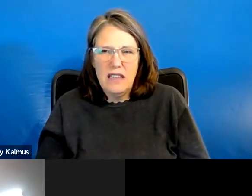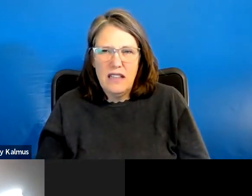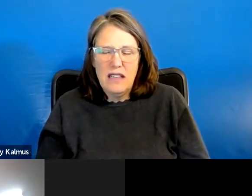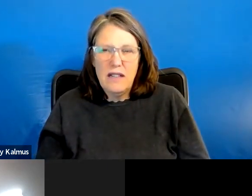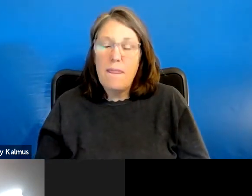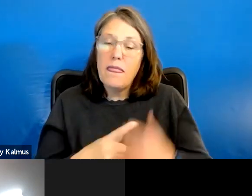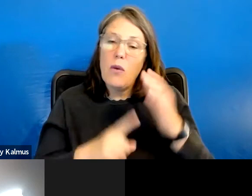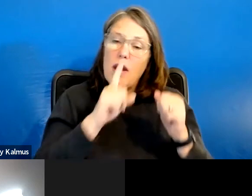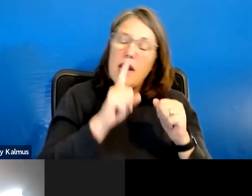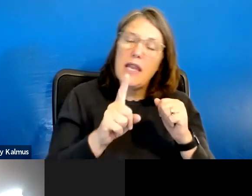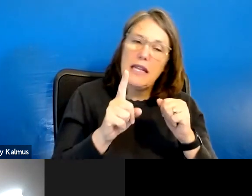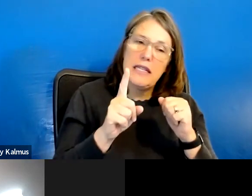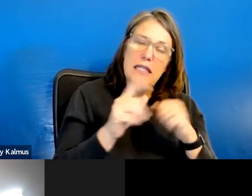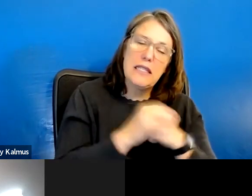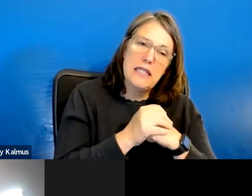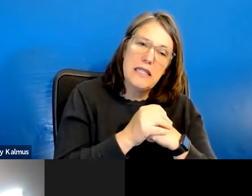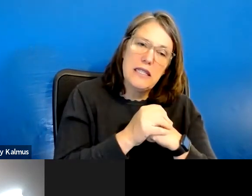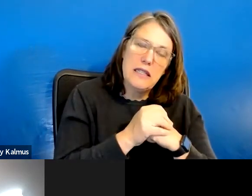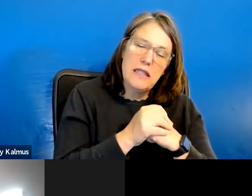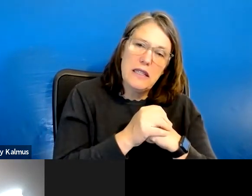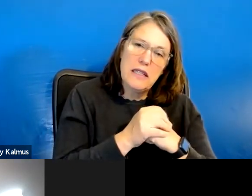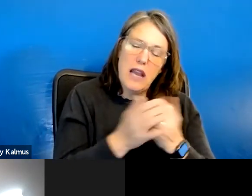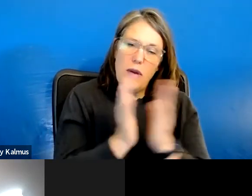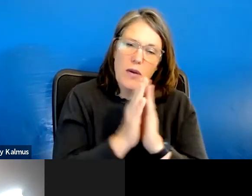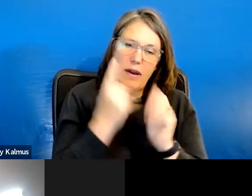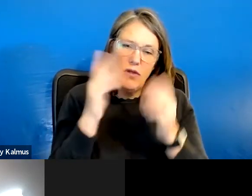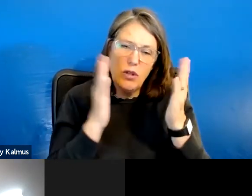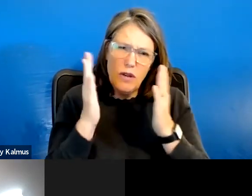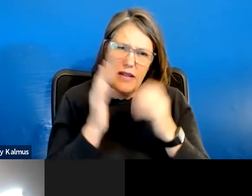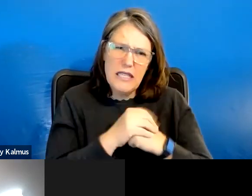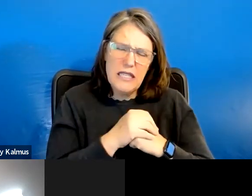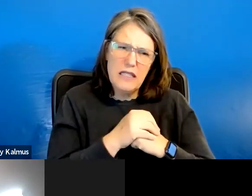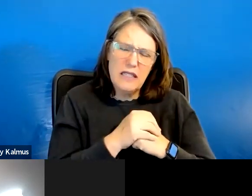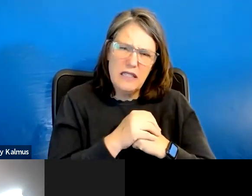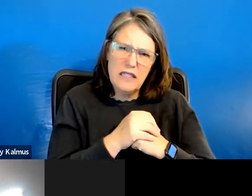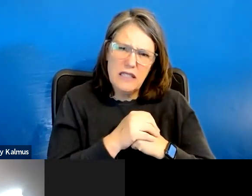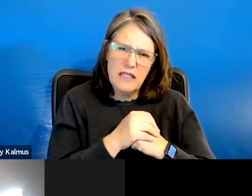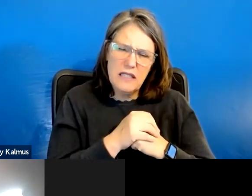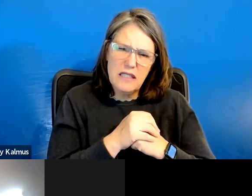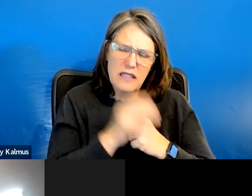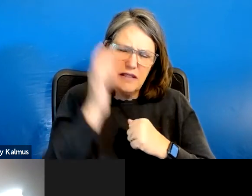What is a request for services?